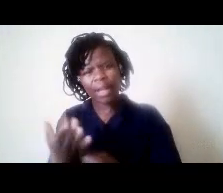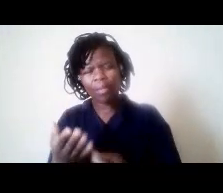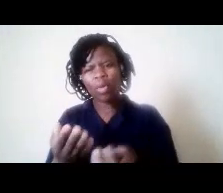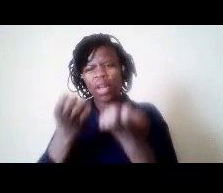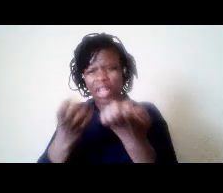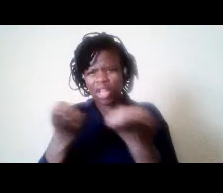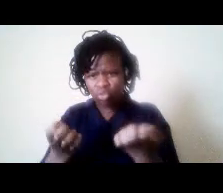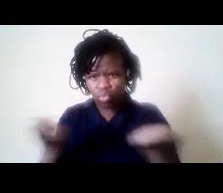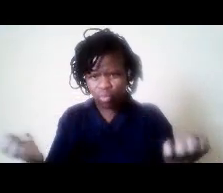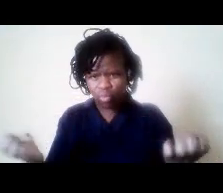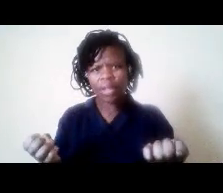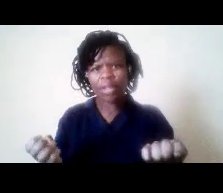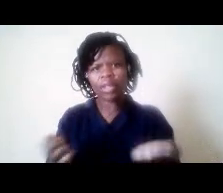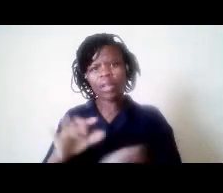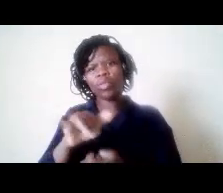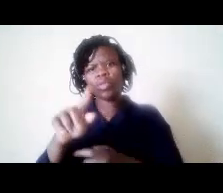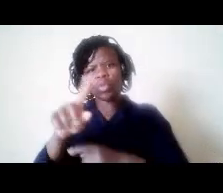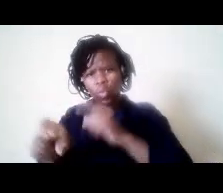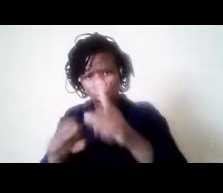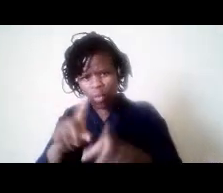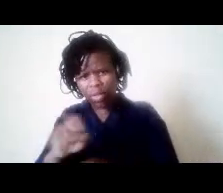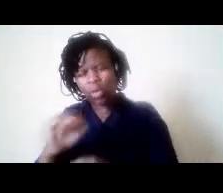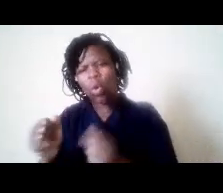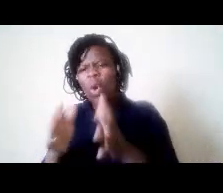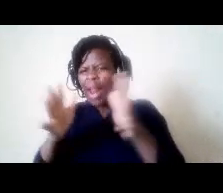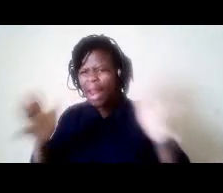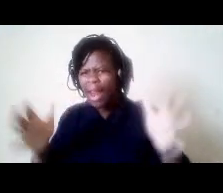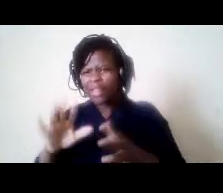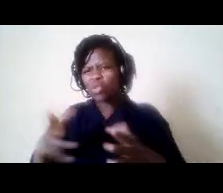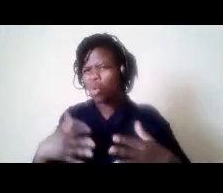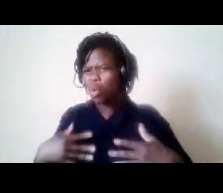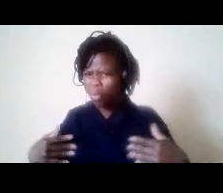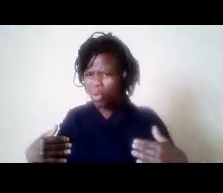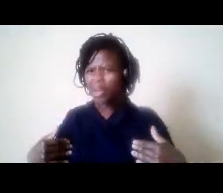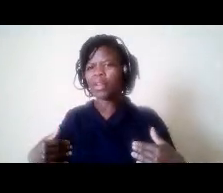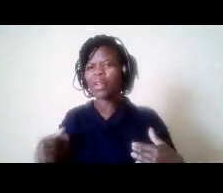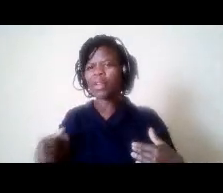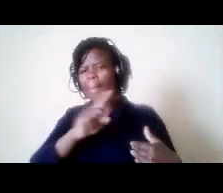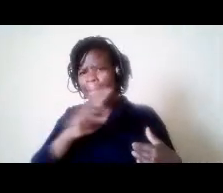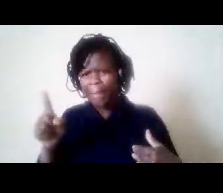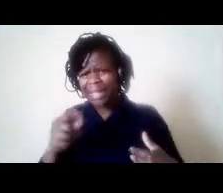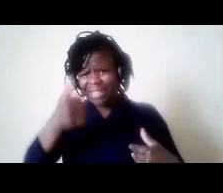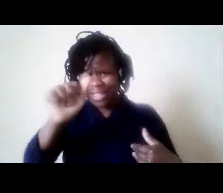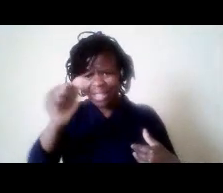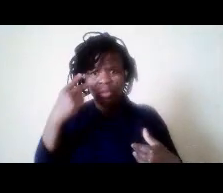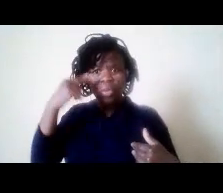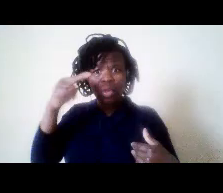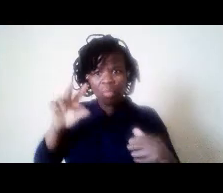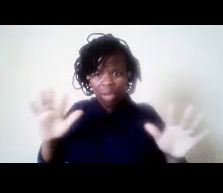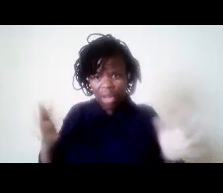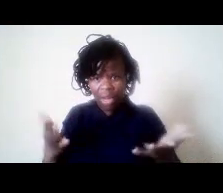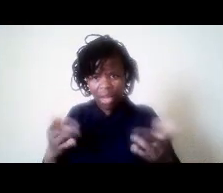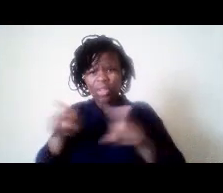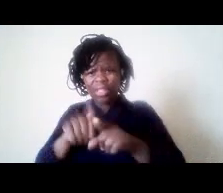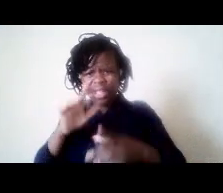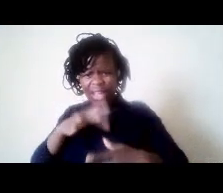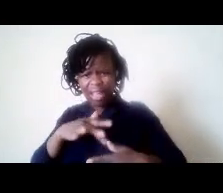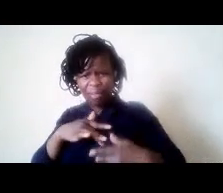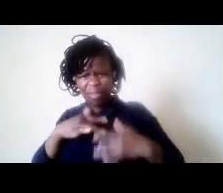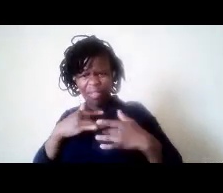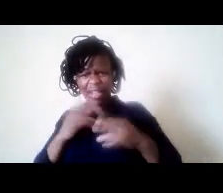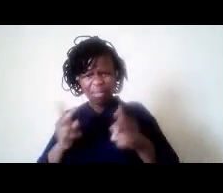Braille. Instead, they are to do with a very sense of his identity, how he sees himself, how he feels other people see him, and how